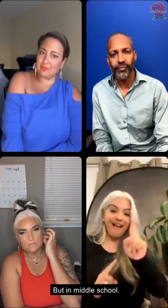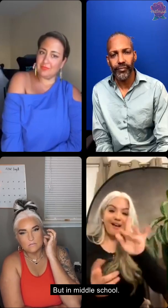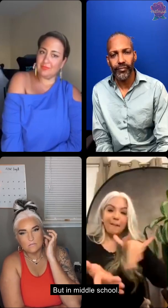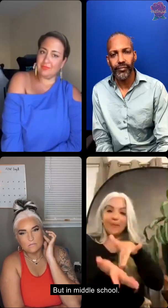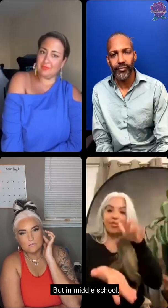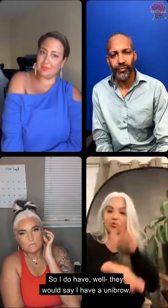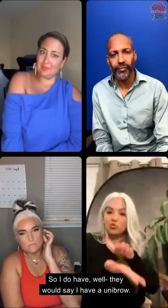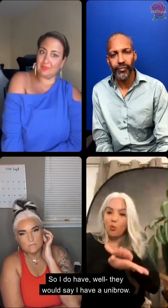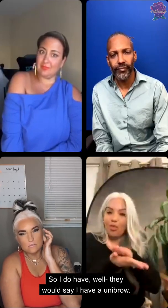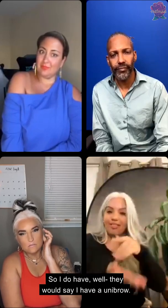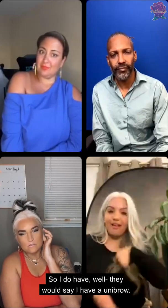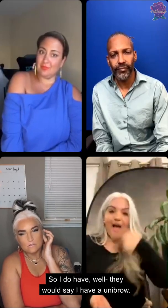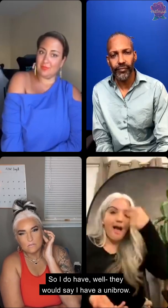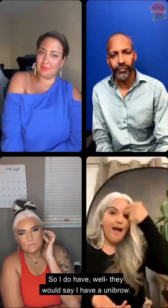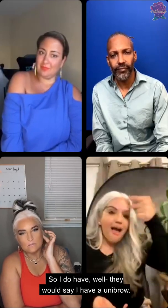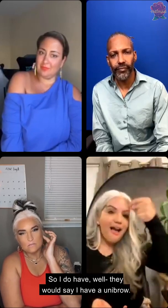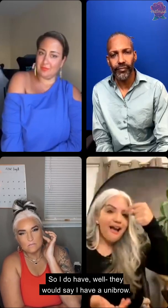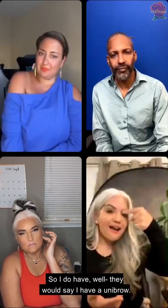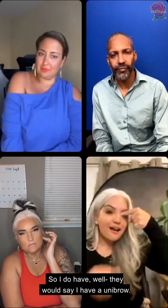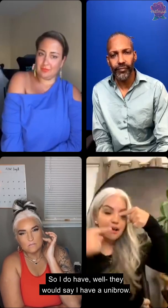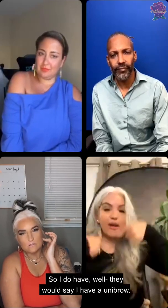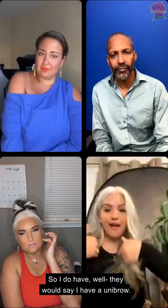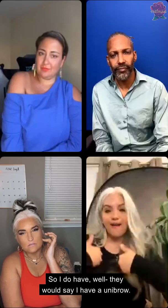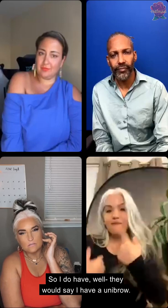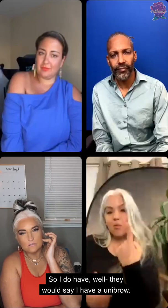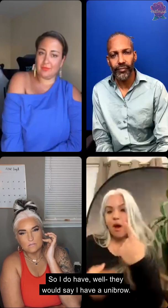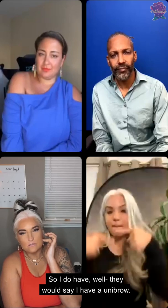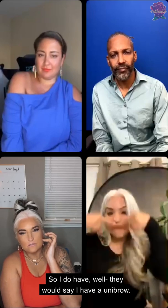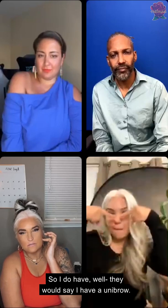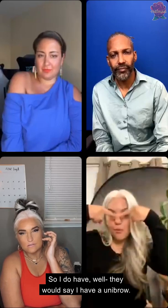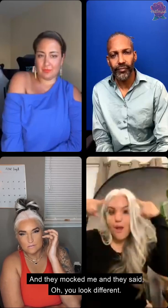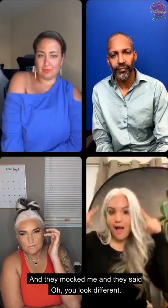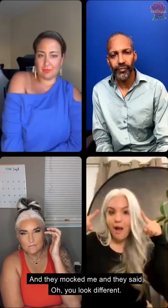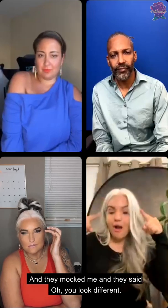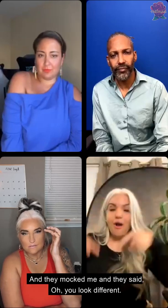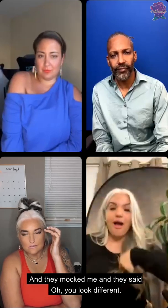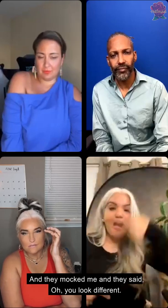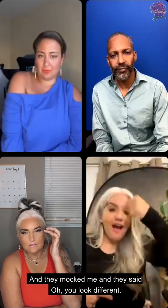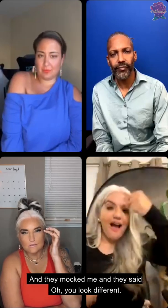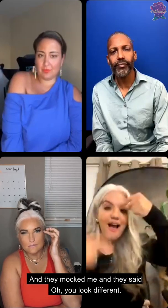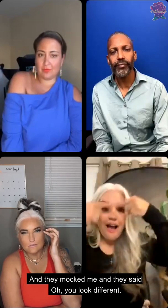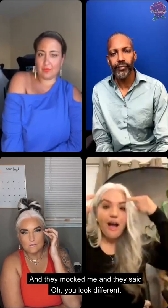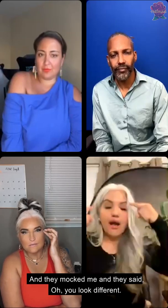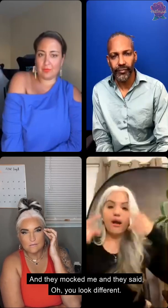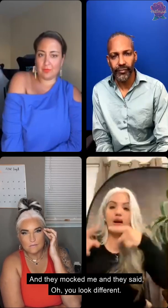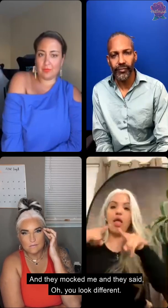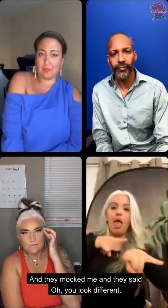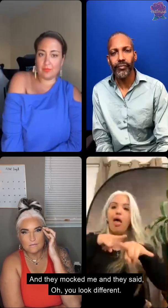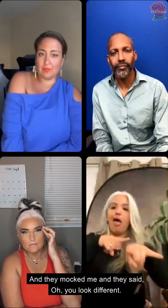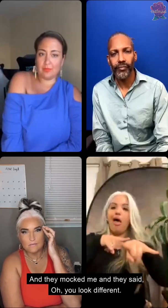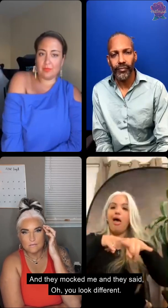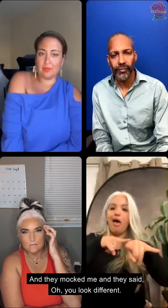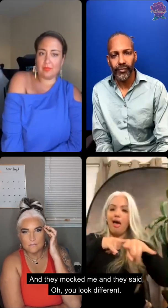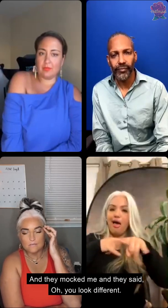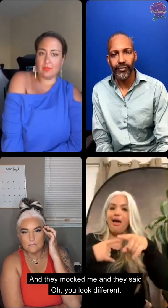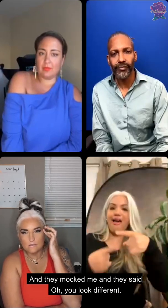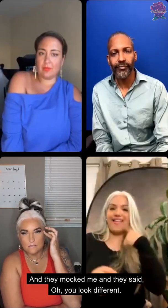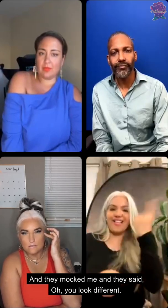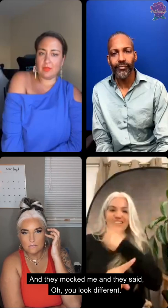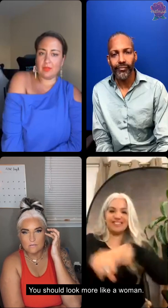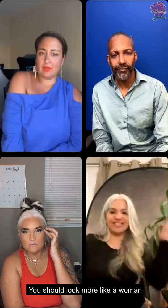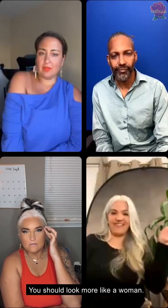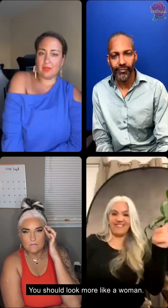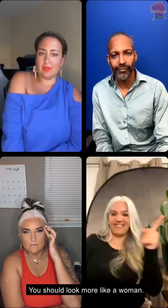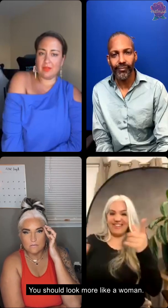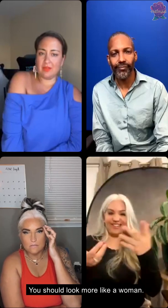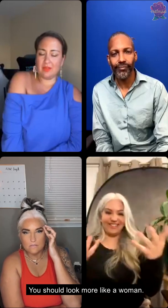middle school, I do have, they would say I have a unibrow, and they mocked me. And they said, "Oh, you